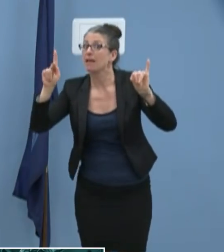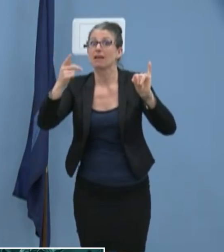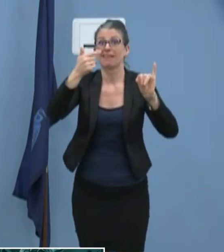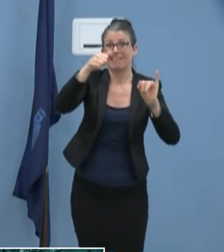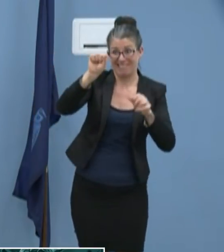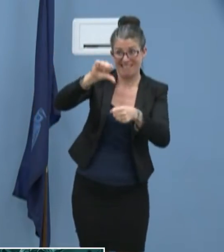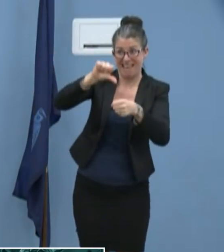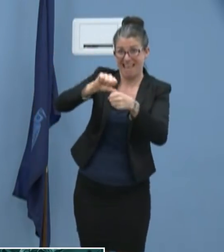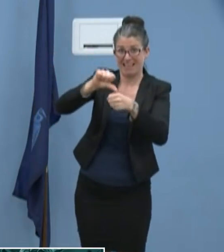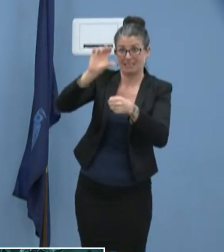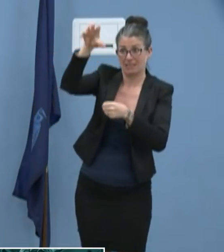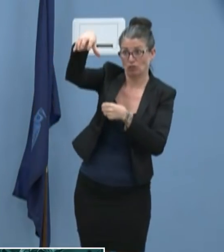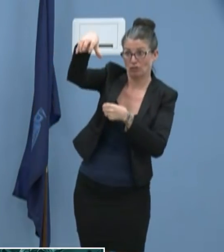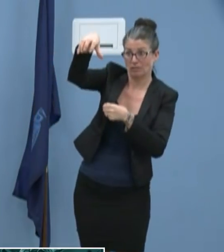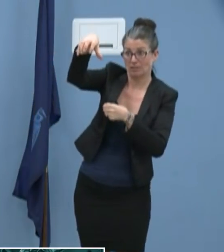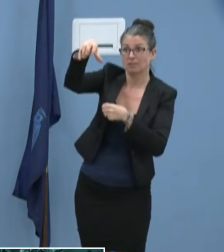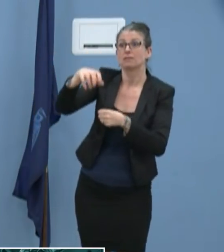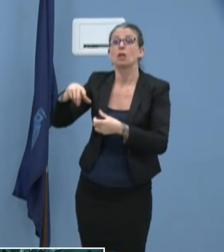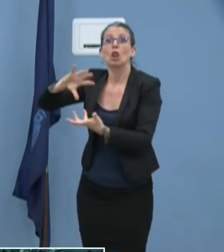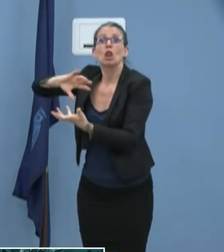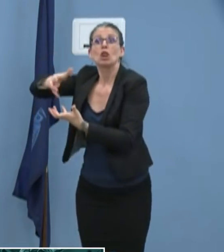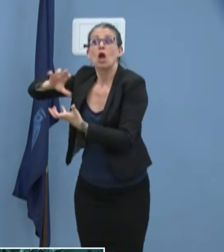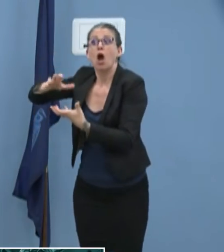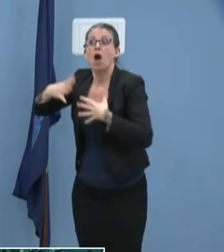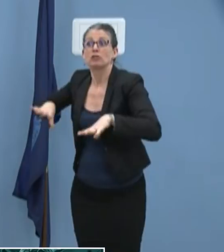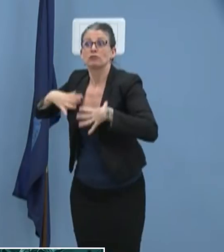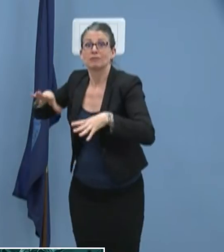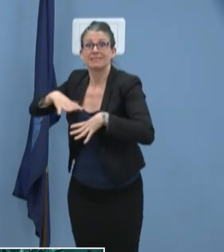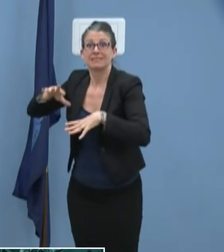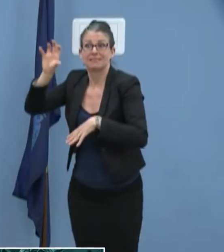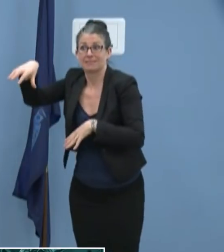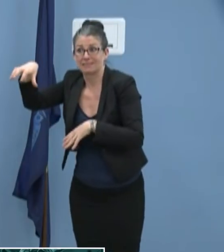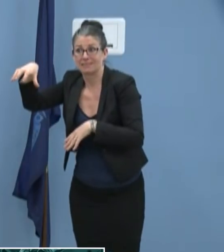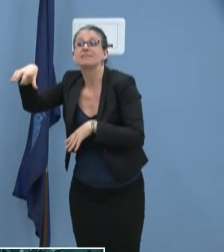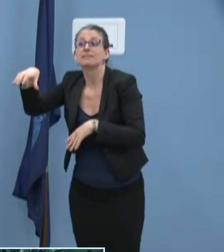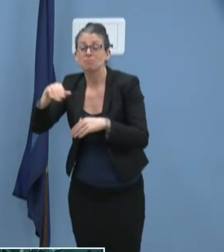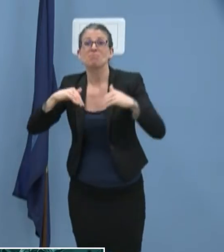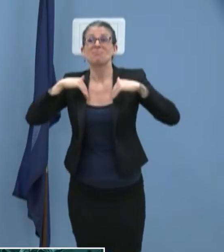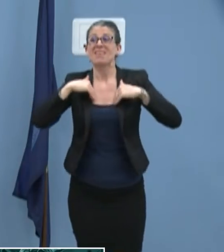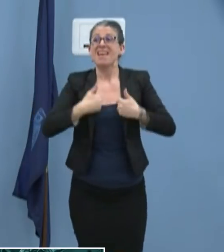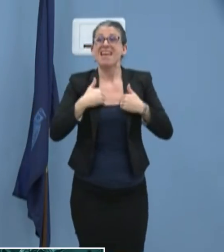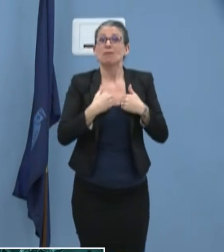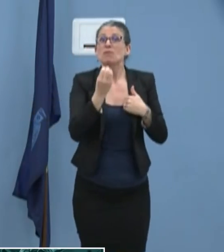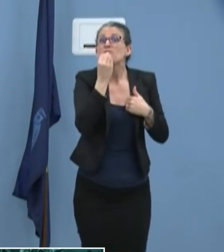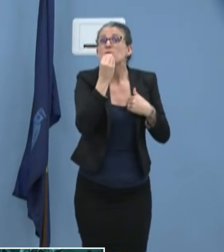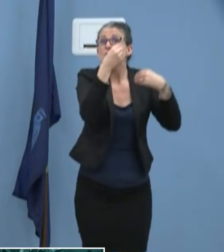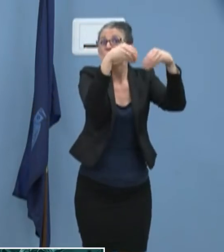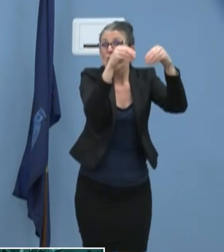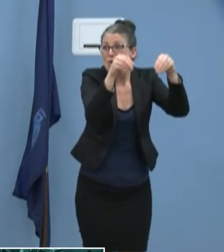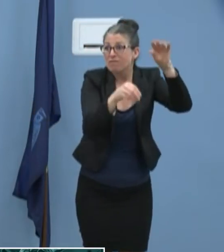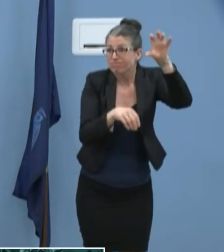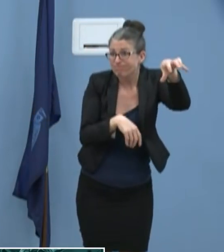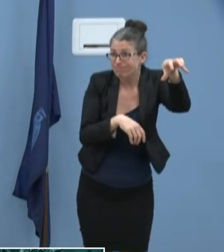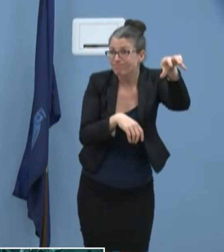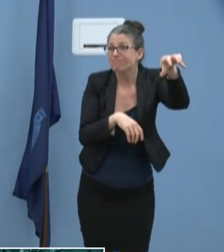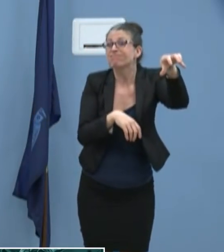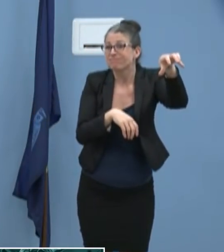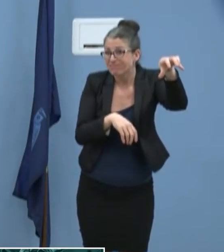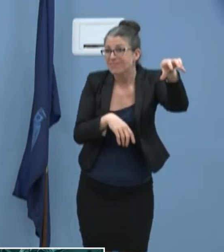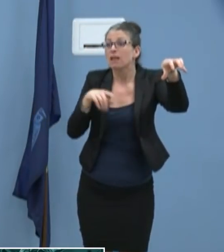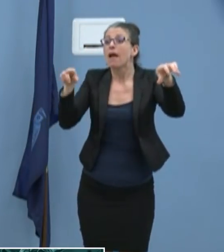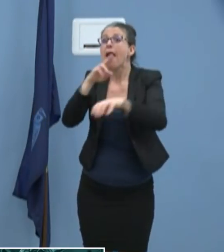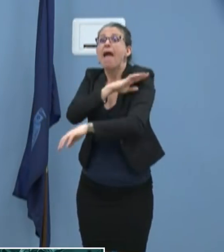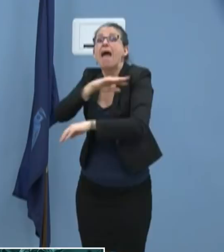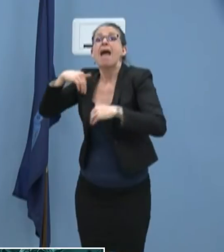laundromats, veterinary clinics, animal feed stores, shipping facilities, public transportation,